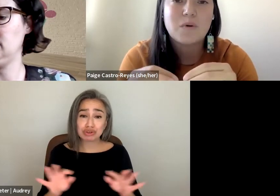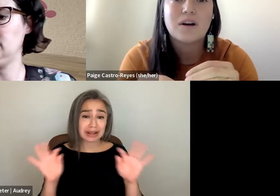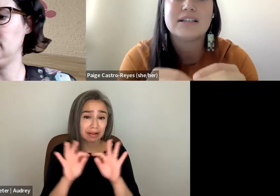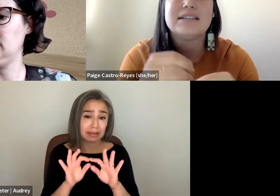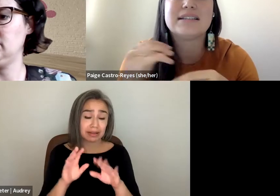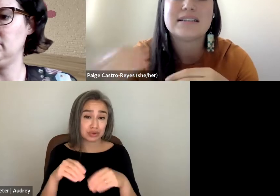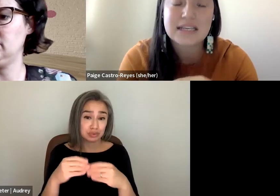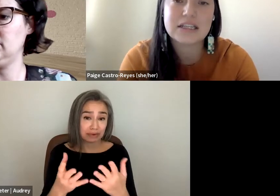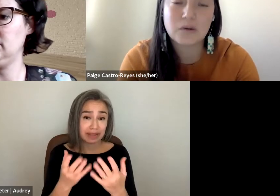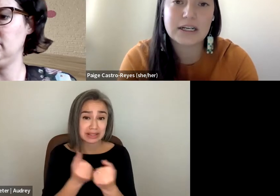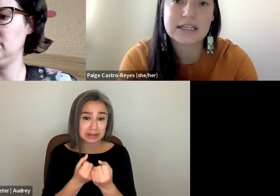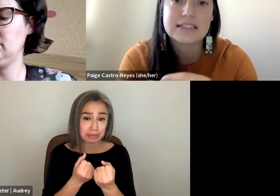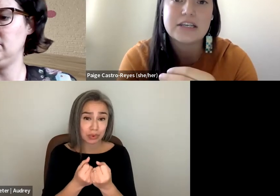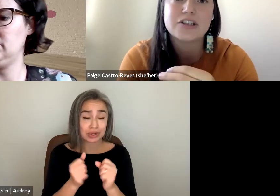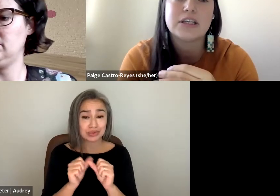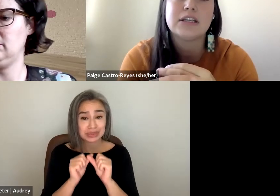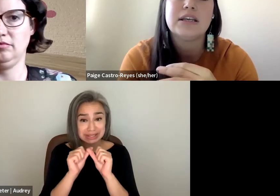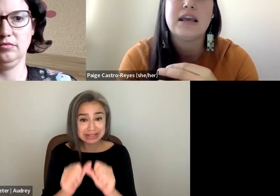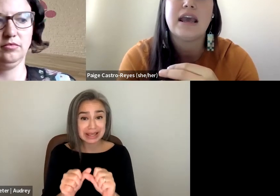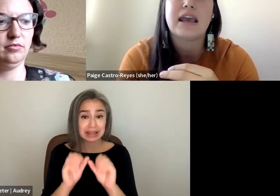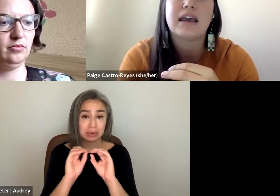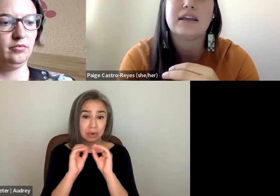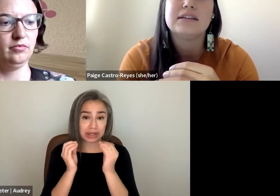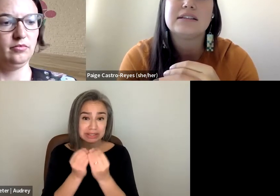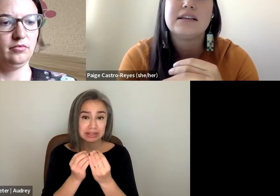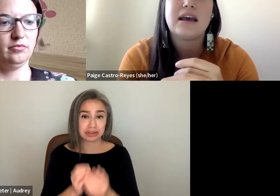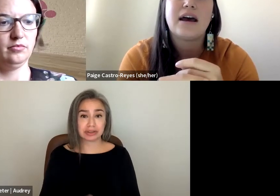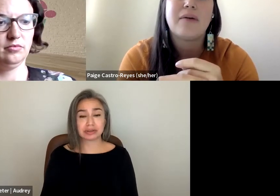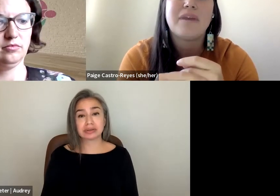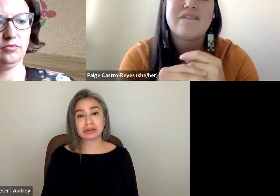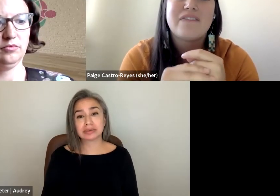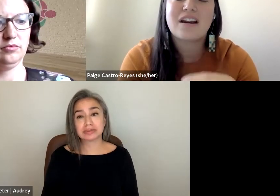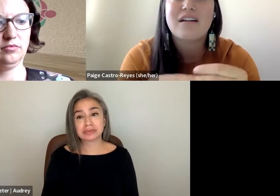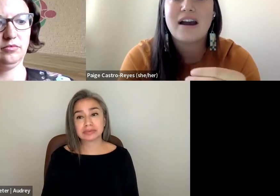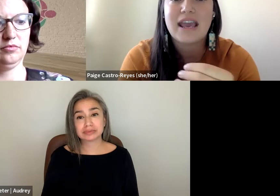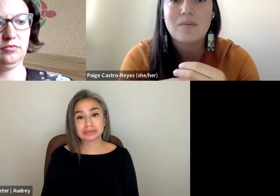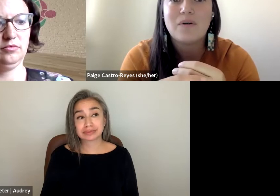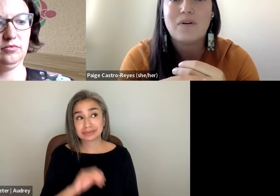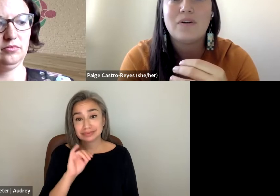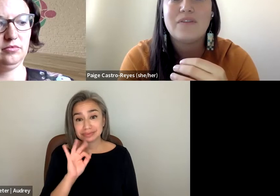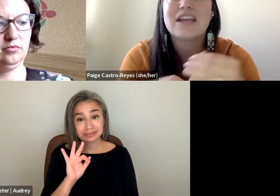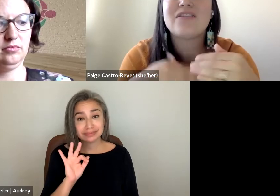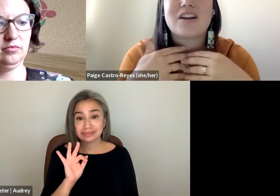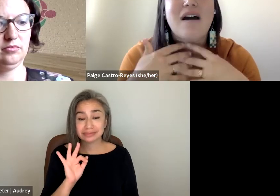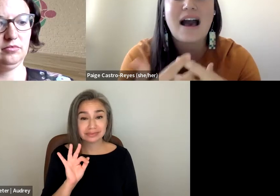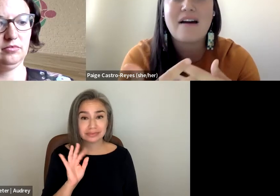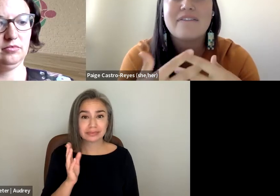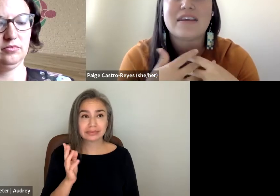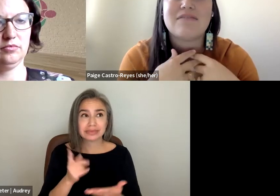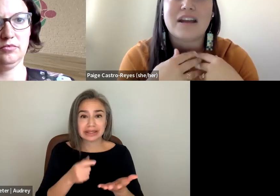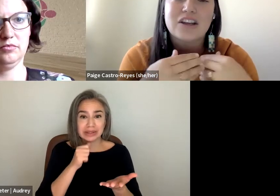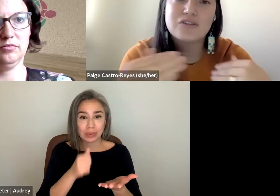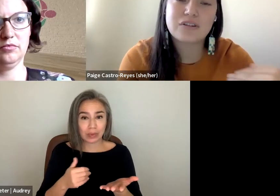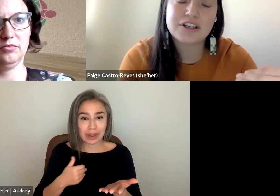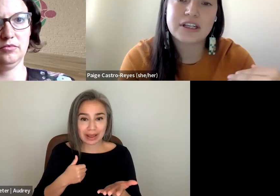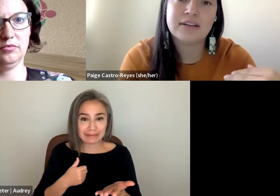provide support to sustain the organization. And if they're not able, they don't have